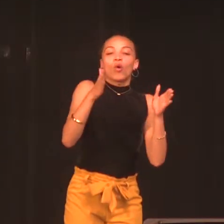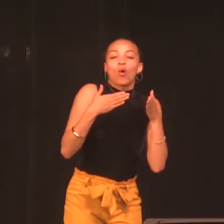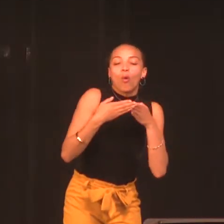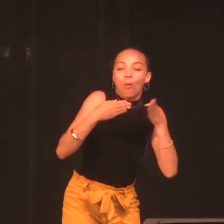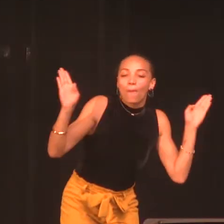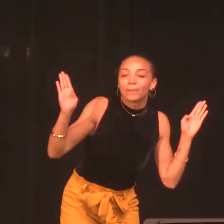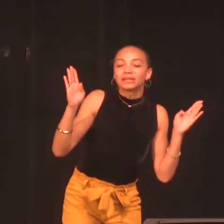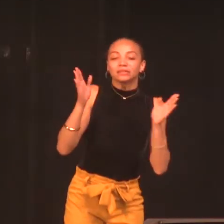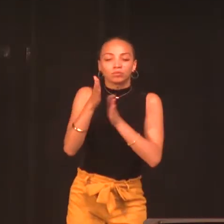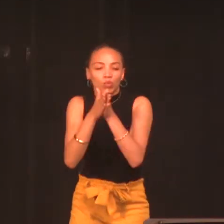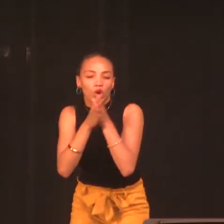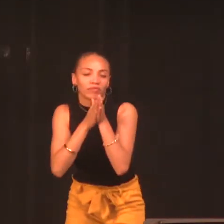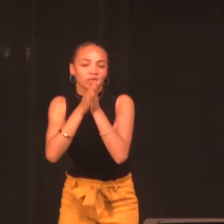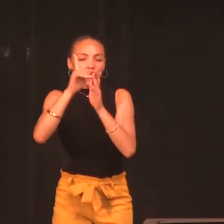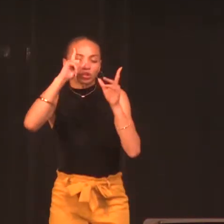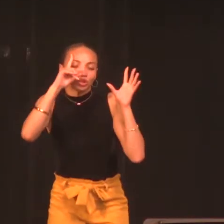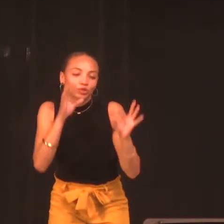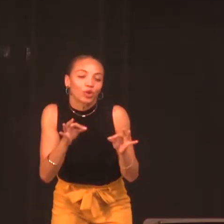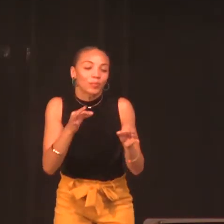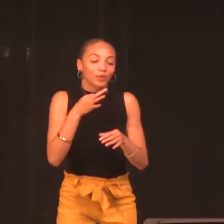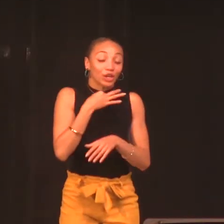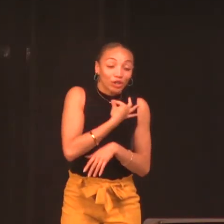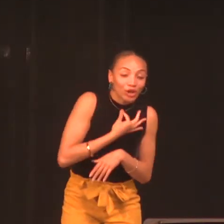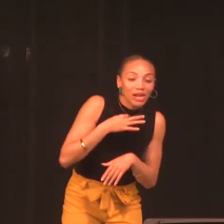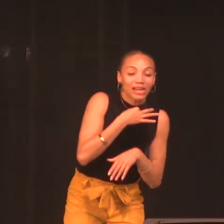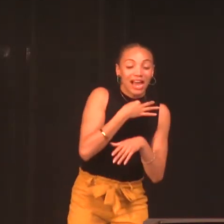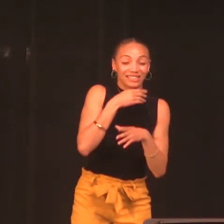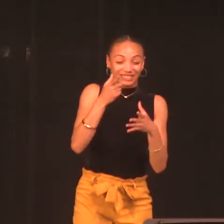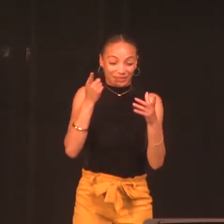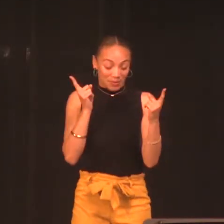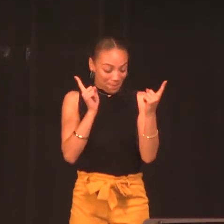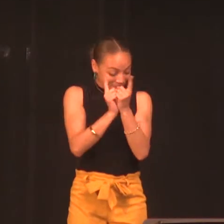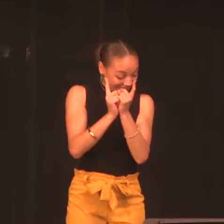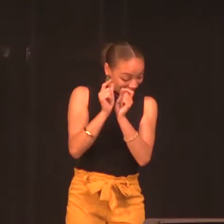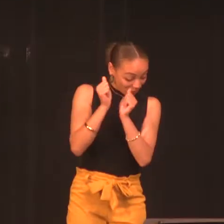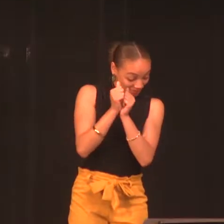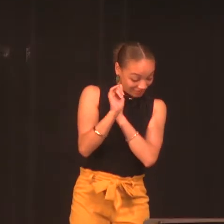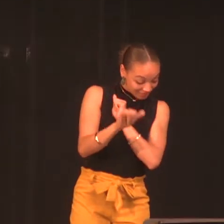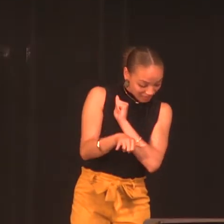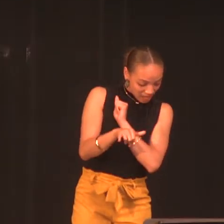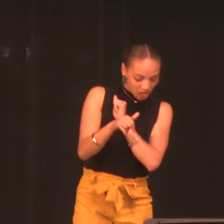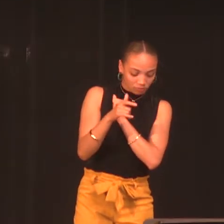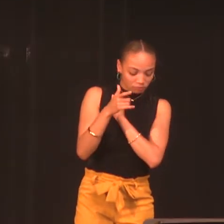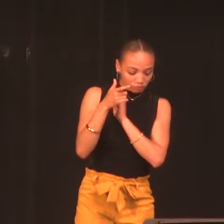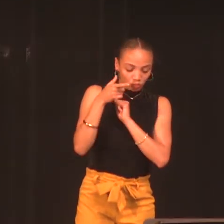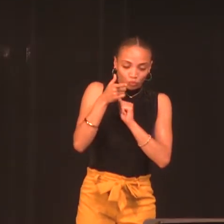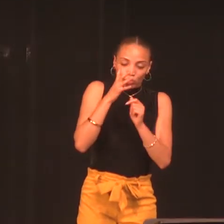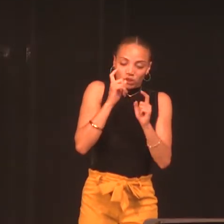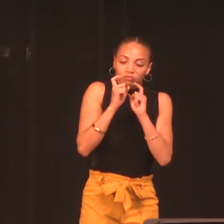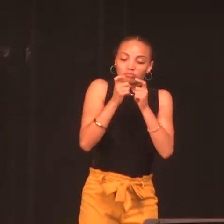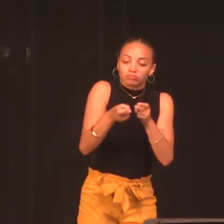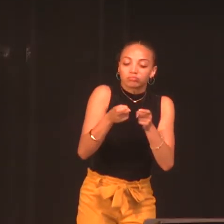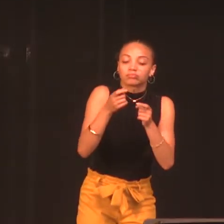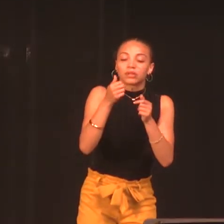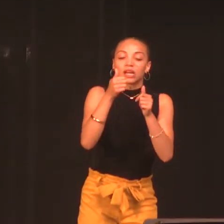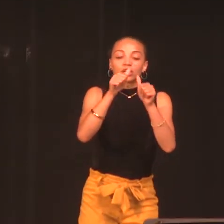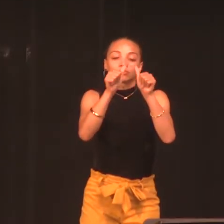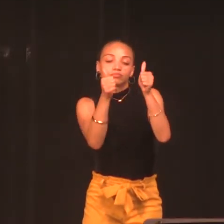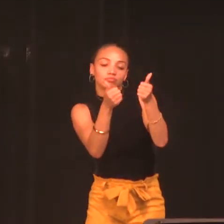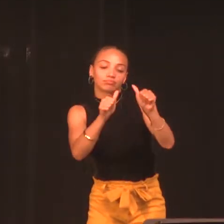Your heart, as you bring it into this world, your drive as you use it to continue along your journey, your curiosity as